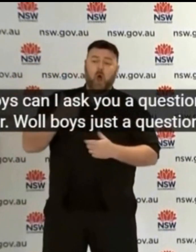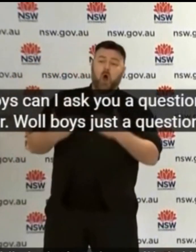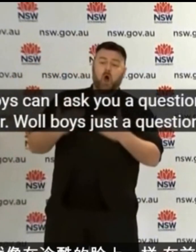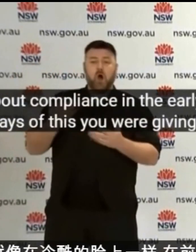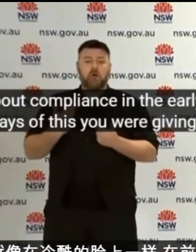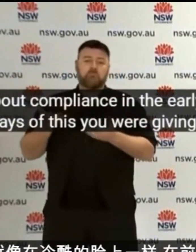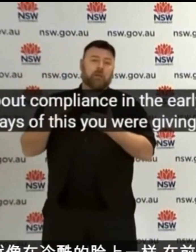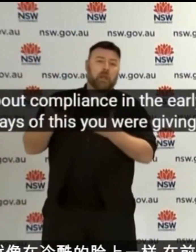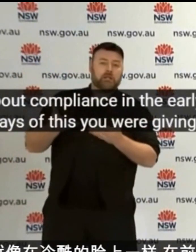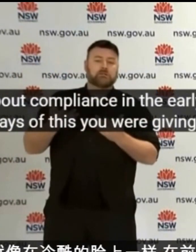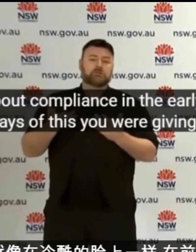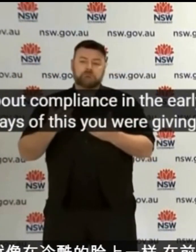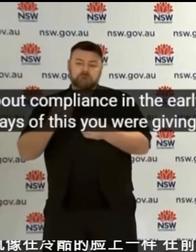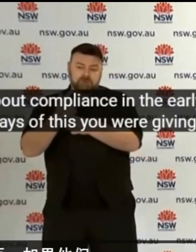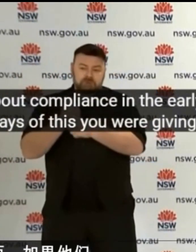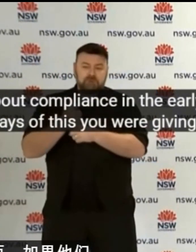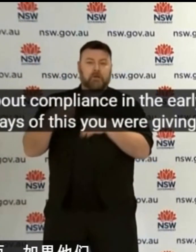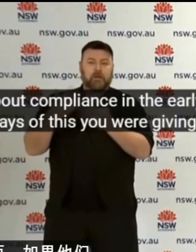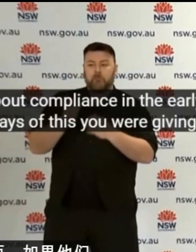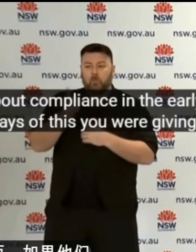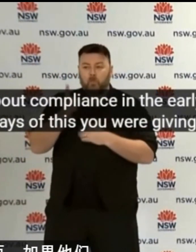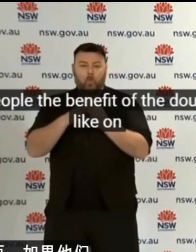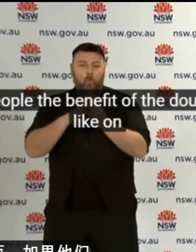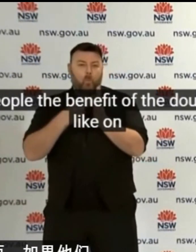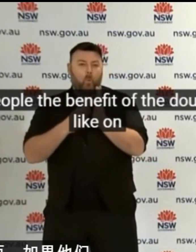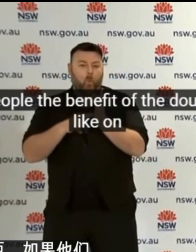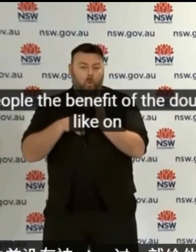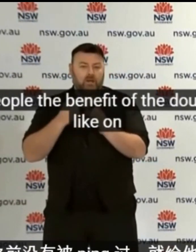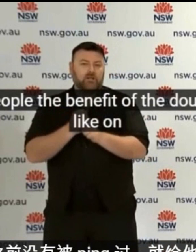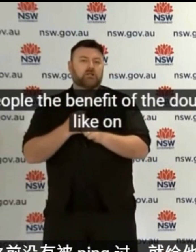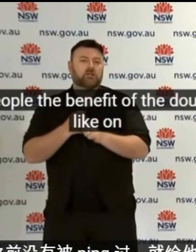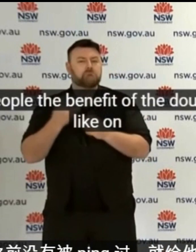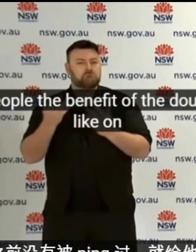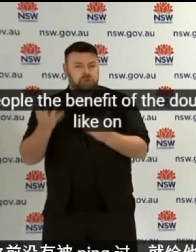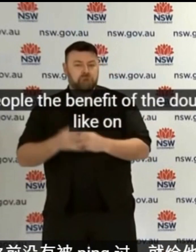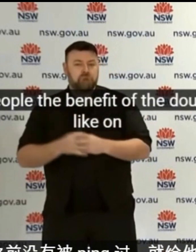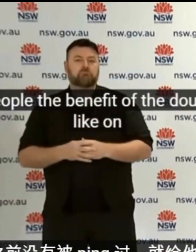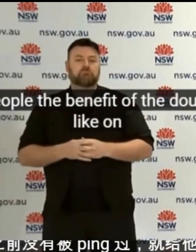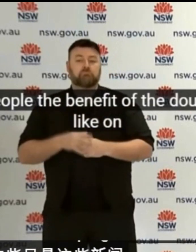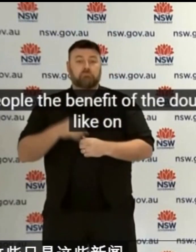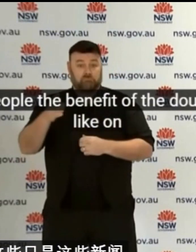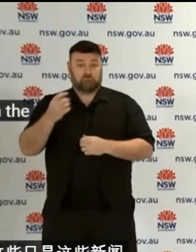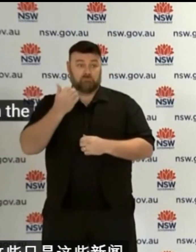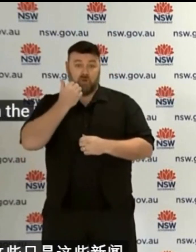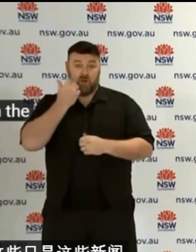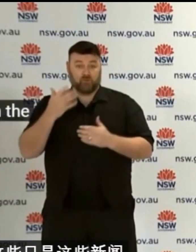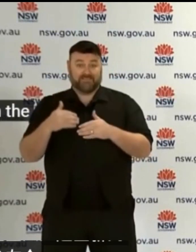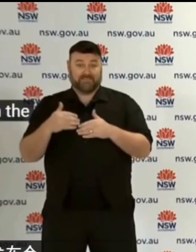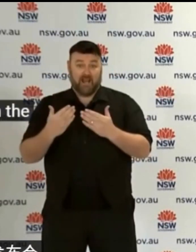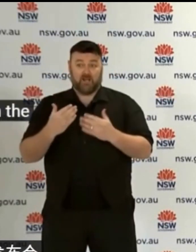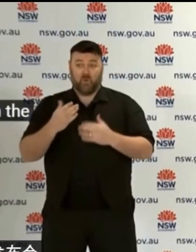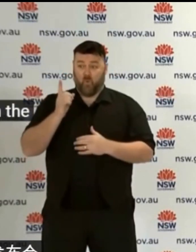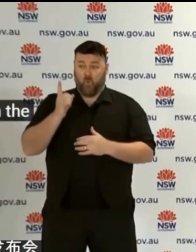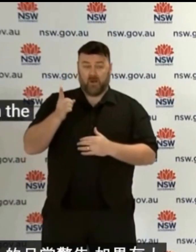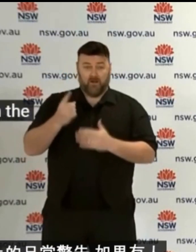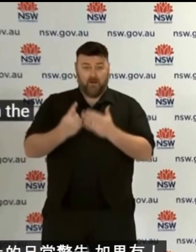on the front line, giving them a warning if they hadn't been pinged before, etc. These are daily warnings at these press conferences alone. Is it